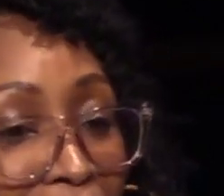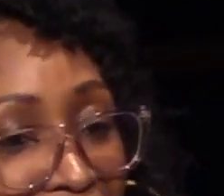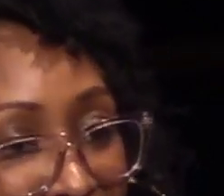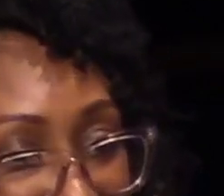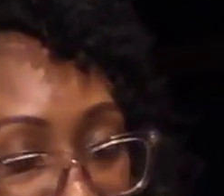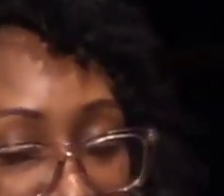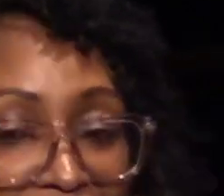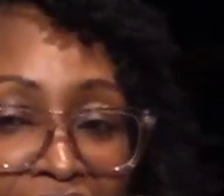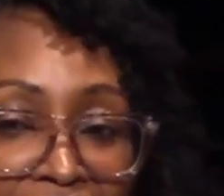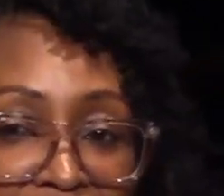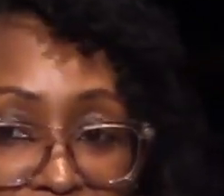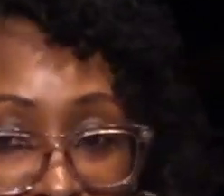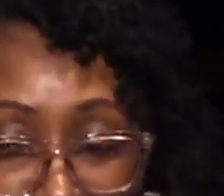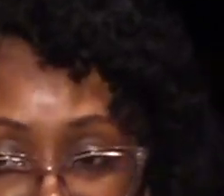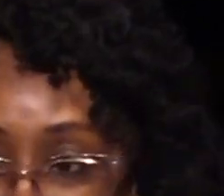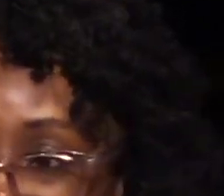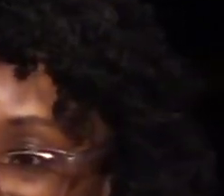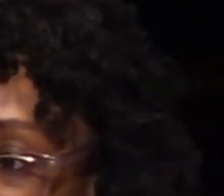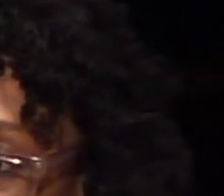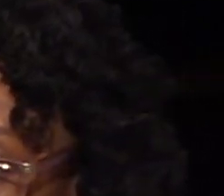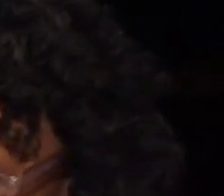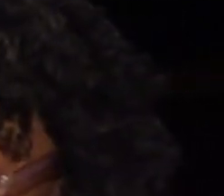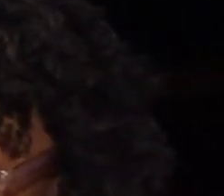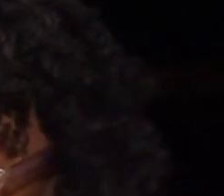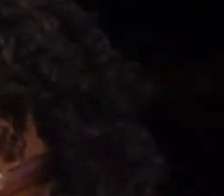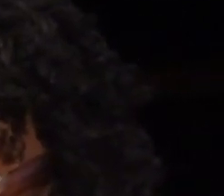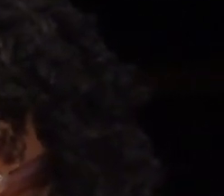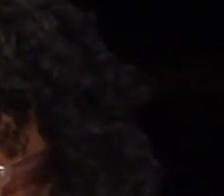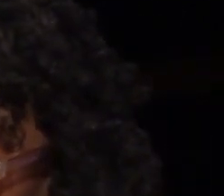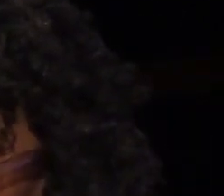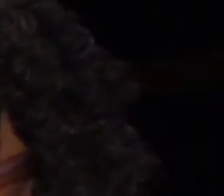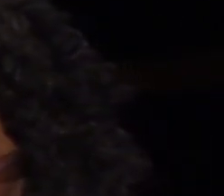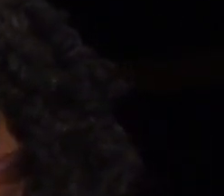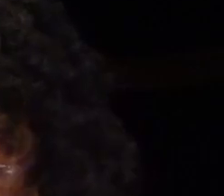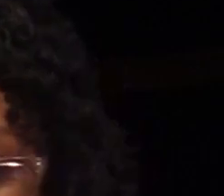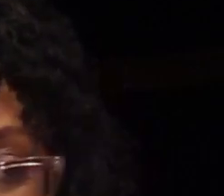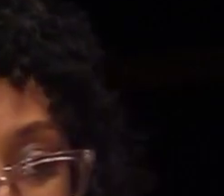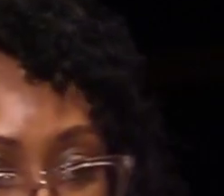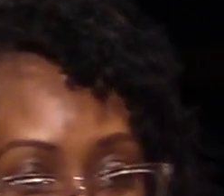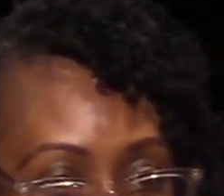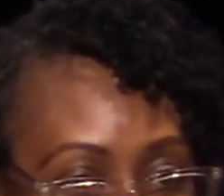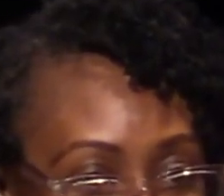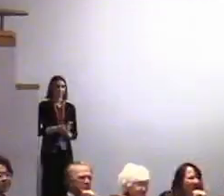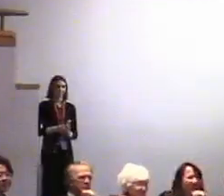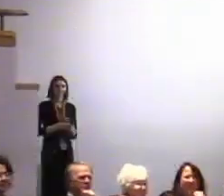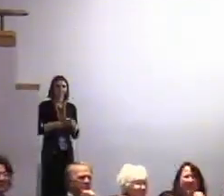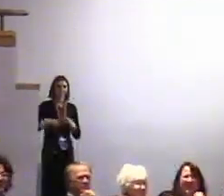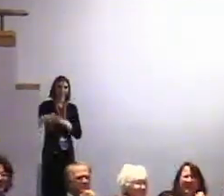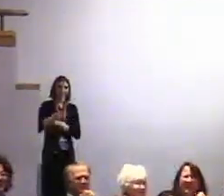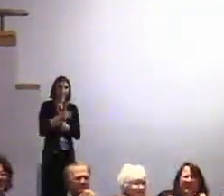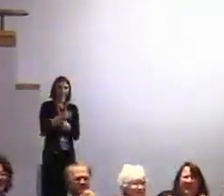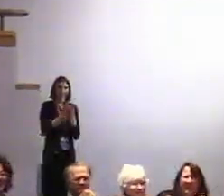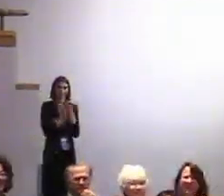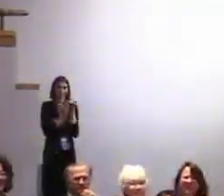for myself. That person is here tonight, and that's my mother. Can you stand up?